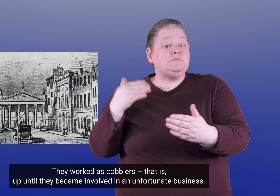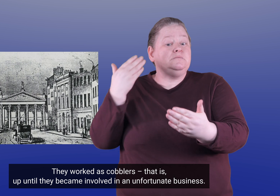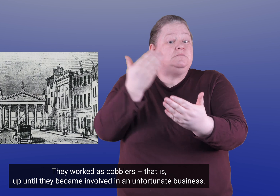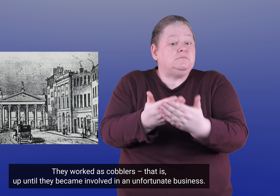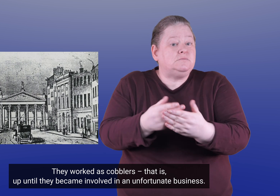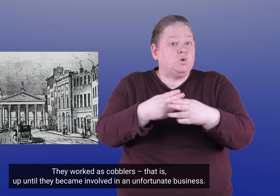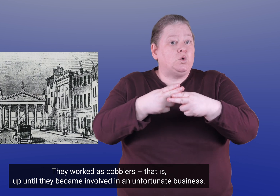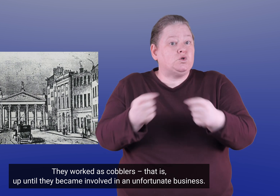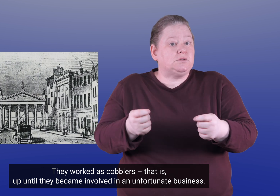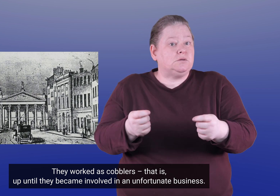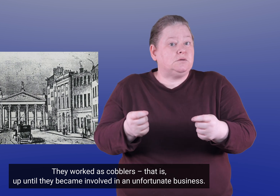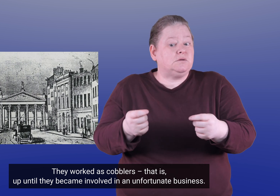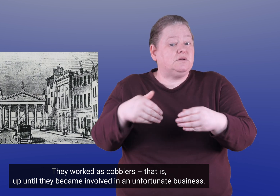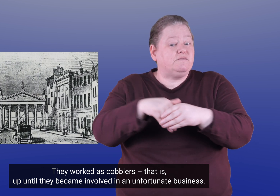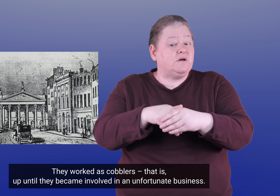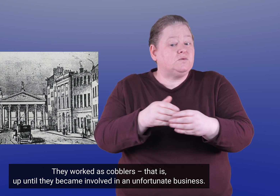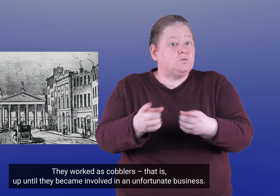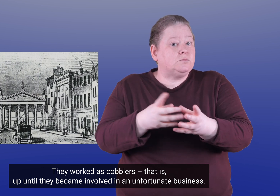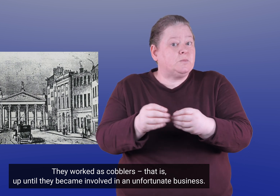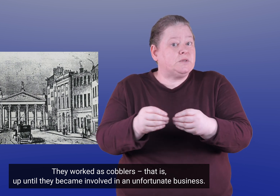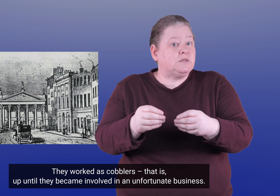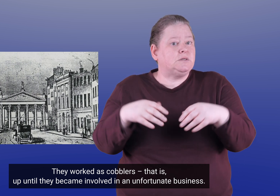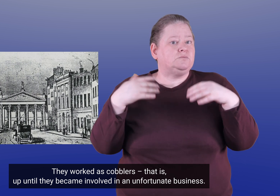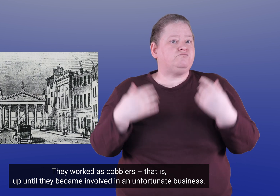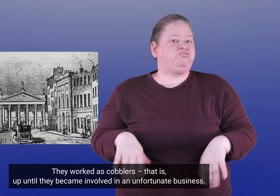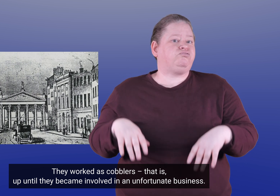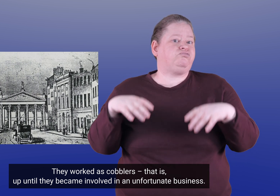That is, up until they became involved in an unfortunate business.